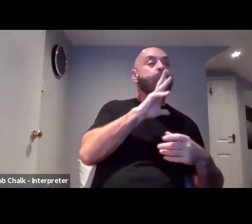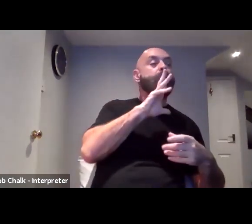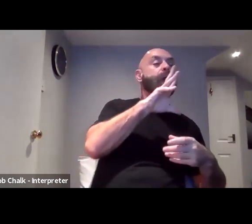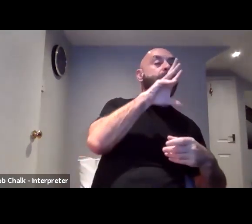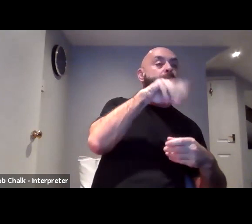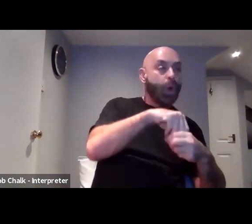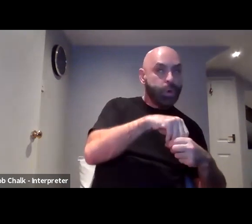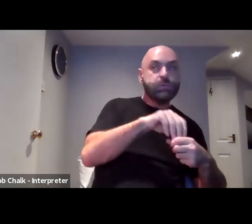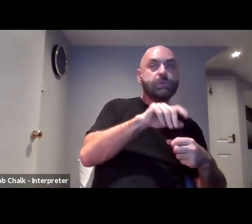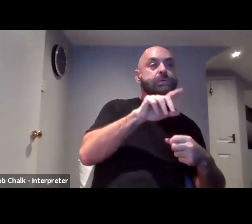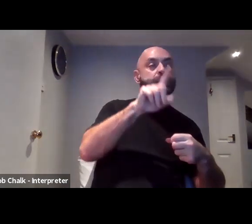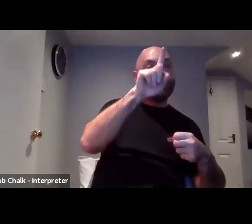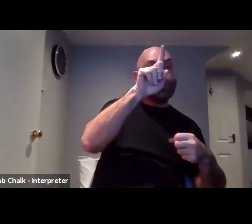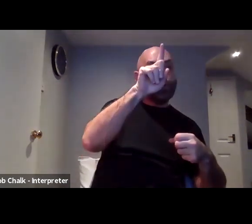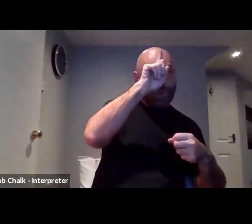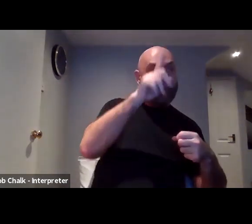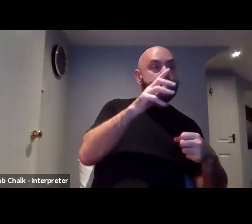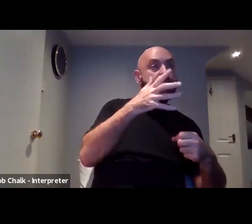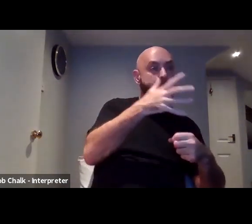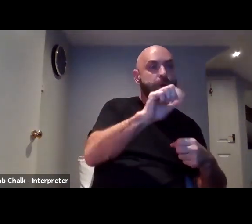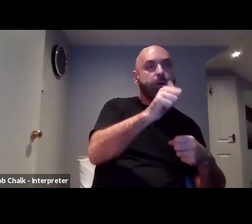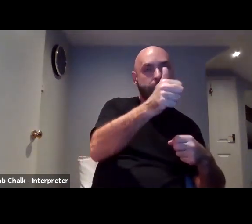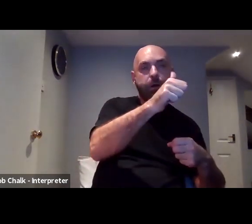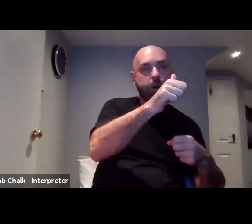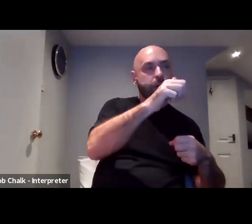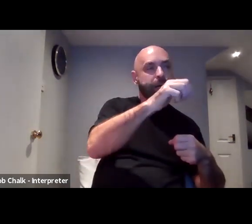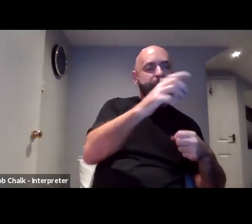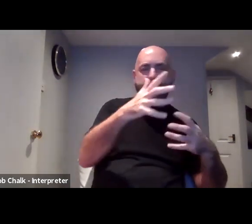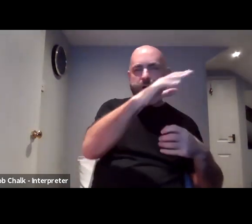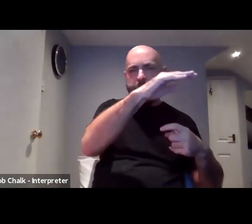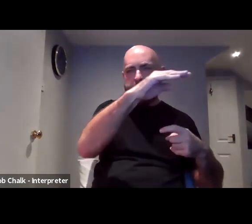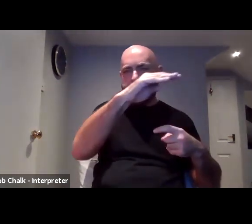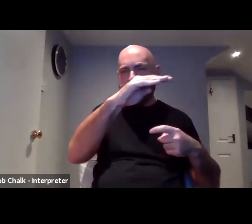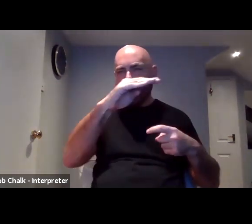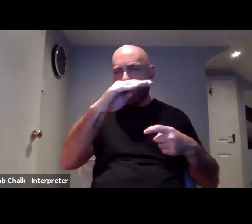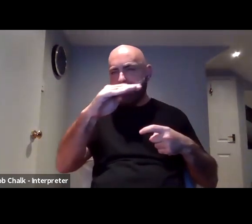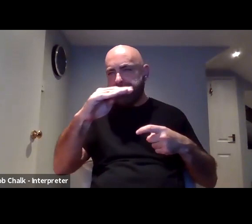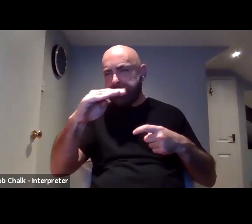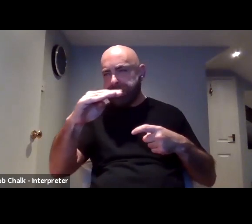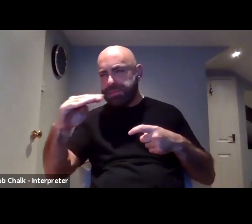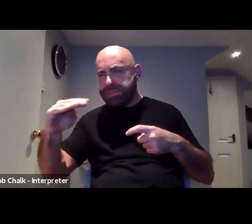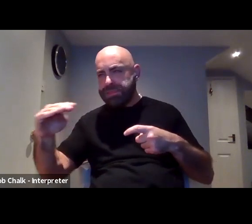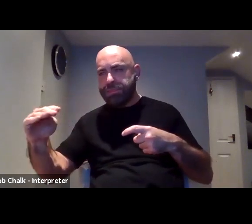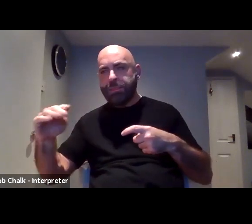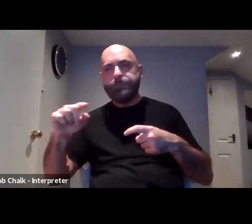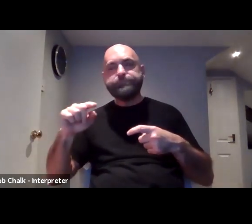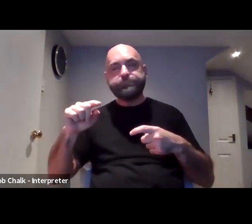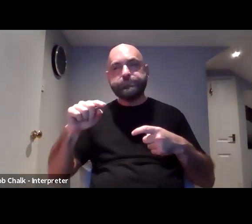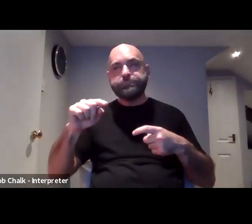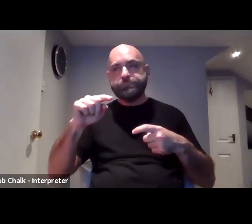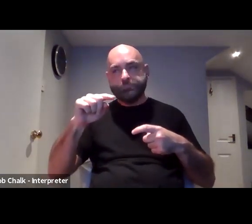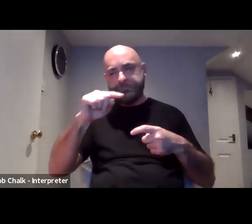the US and Germany ranked highly. The US was slipping a bit and then took a